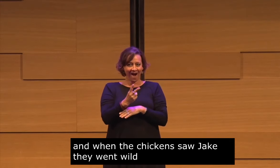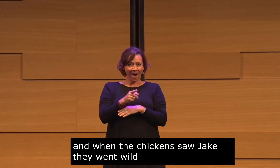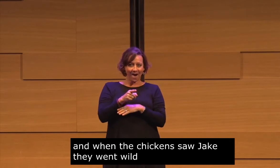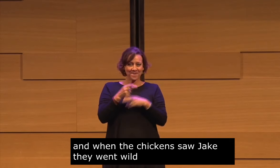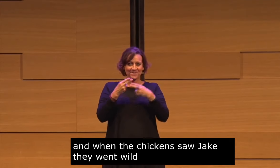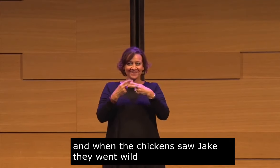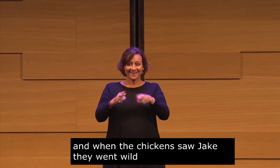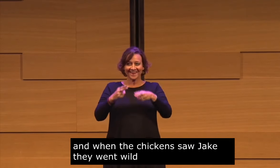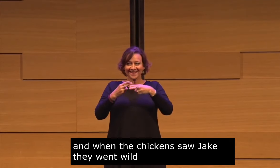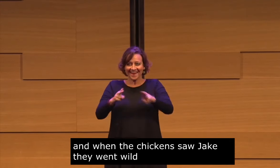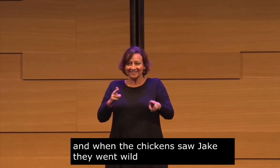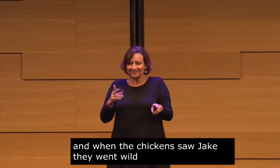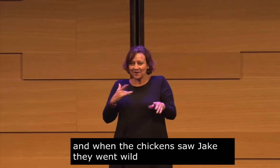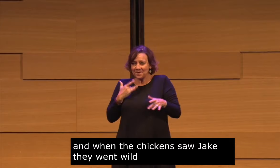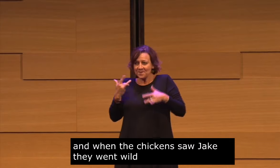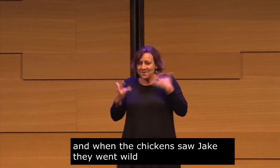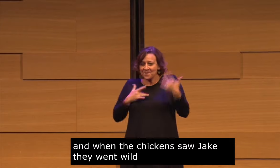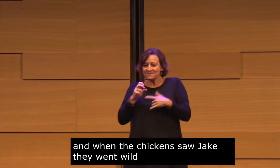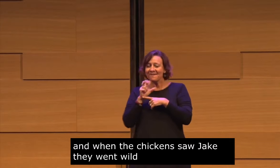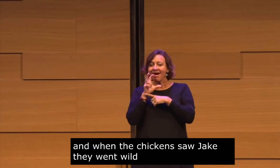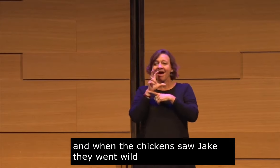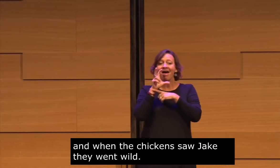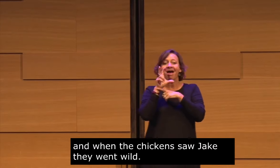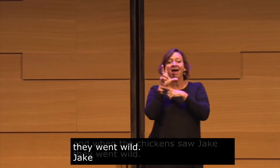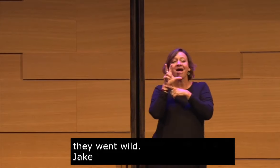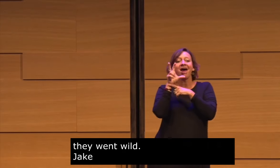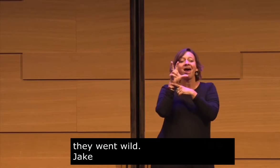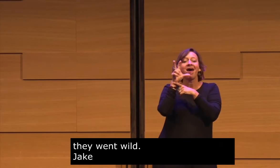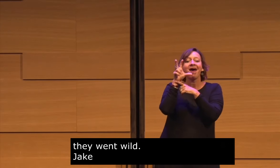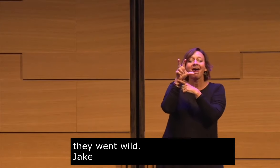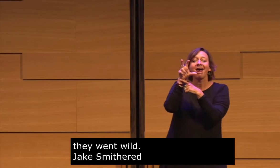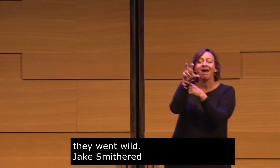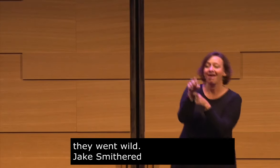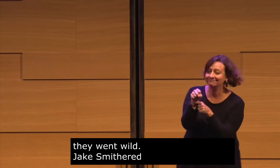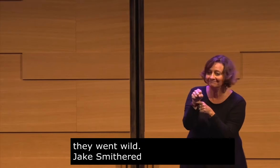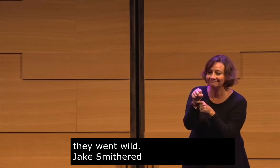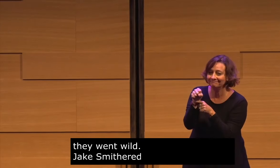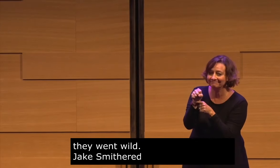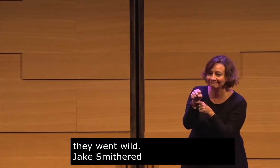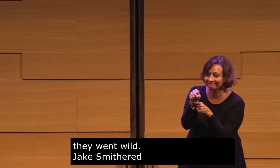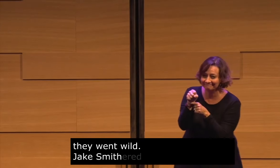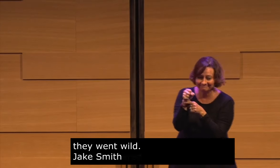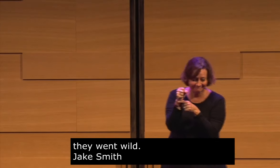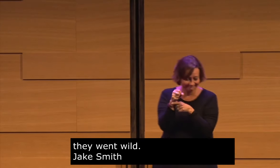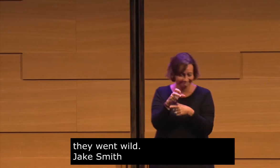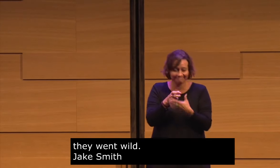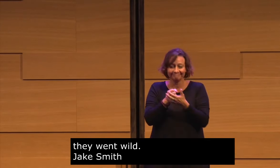Jake slithered to the first nest he saw. He opened his mouth wide and